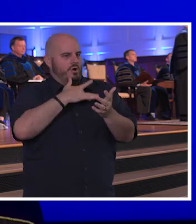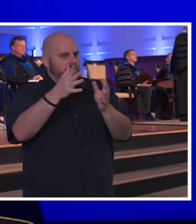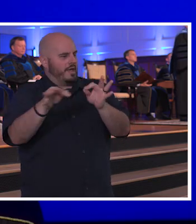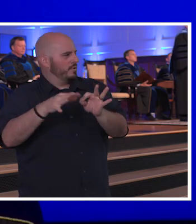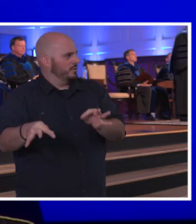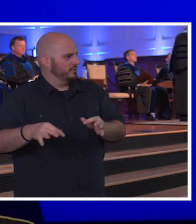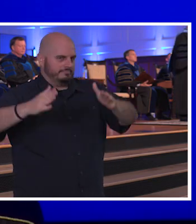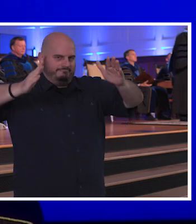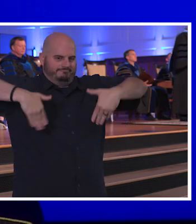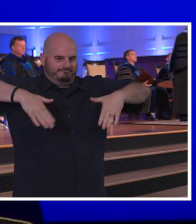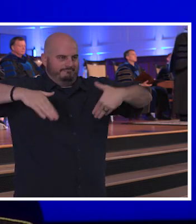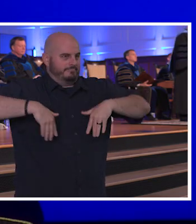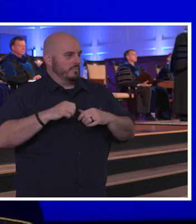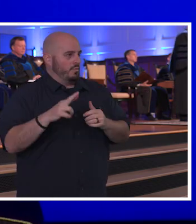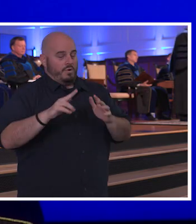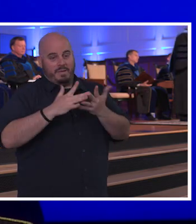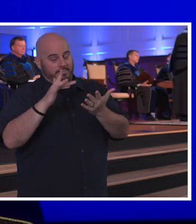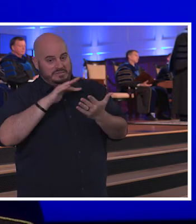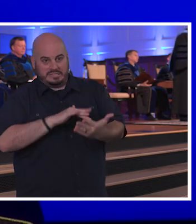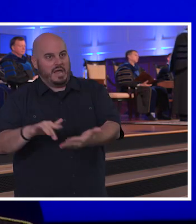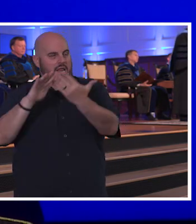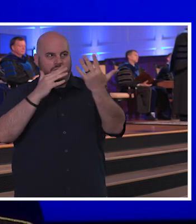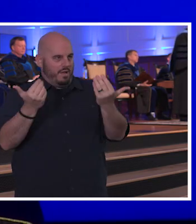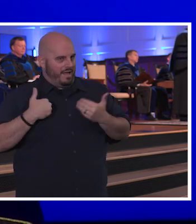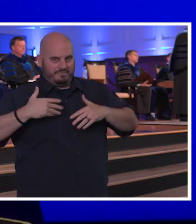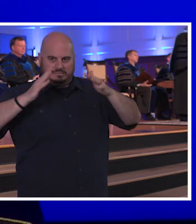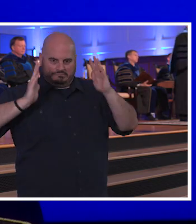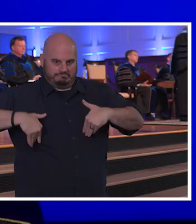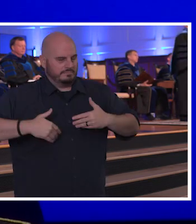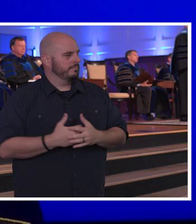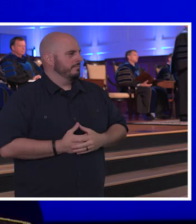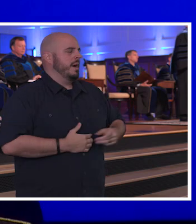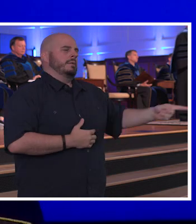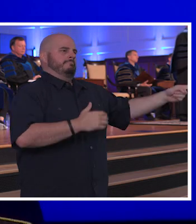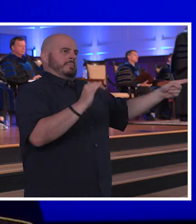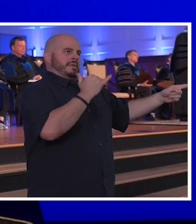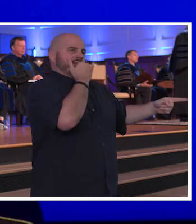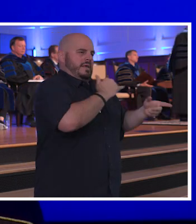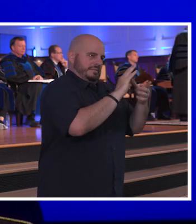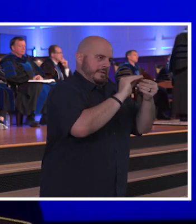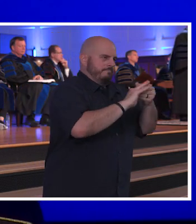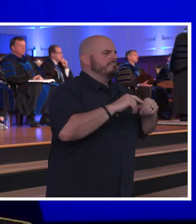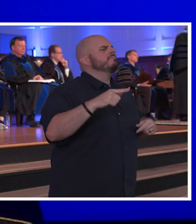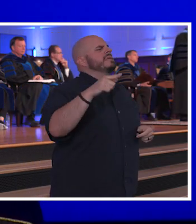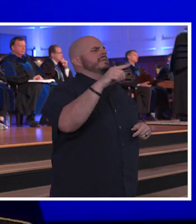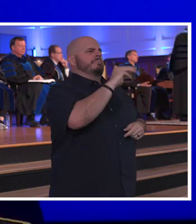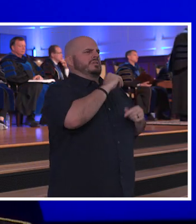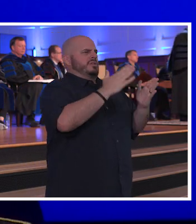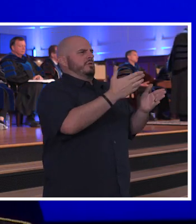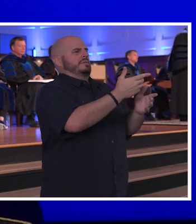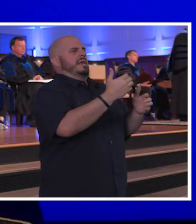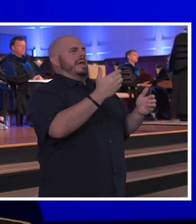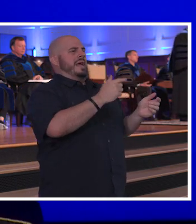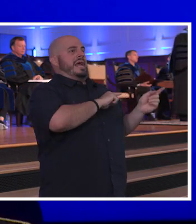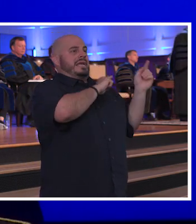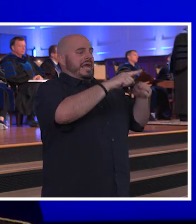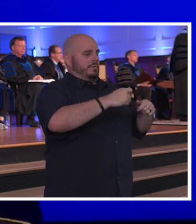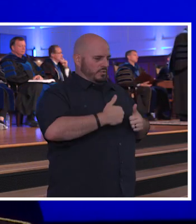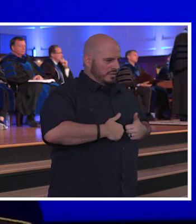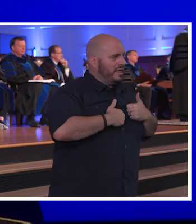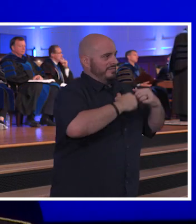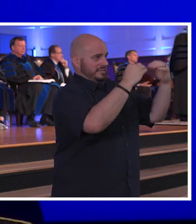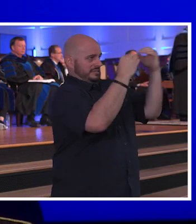in their language as well. But as Yvette said, these missionaries came to live and teach us about